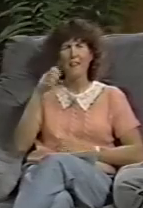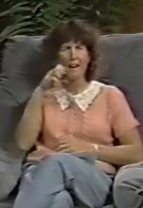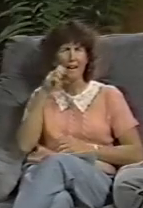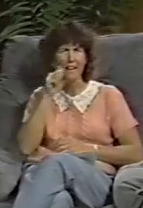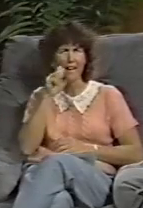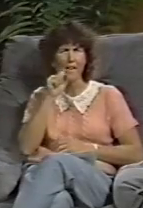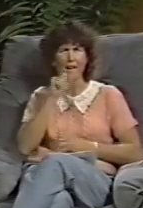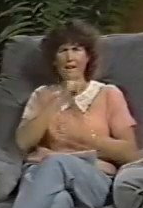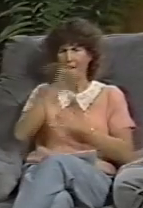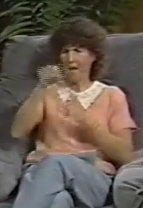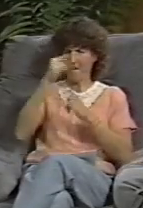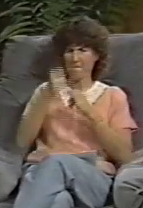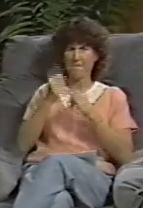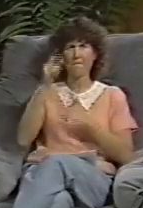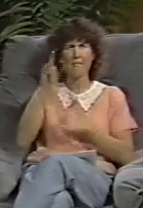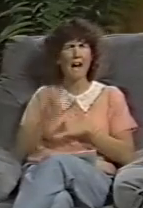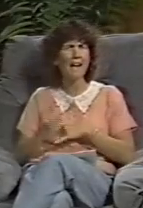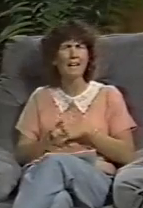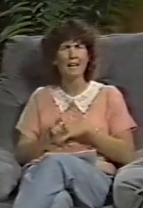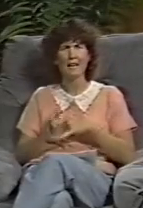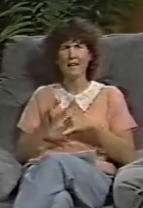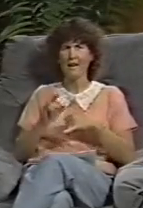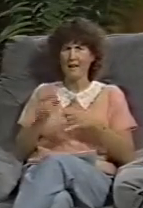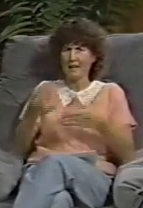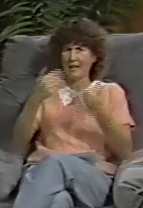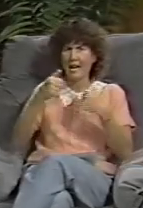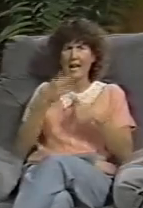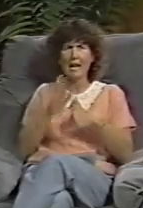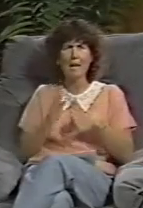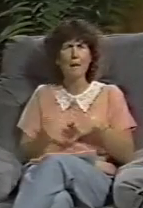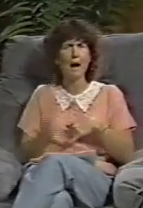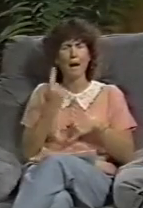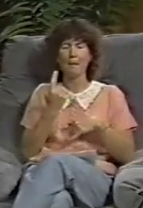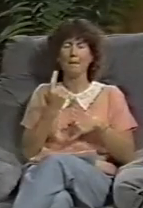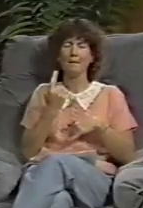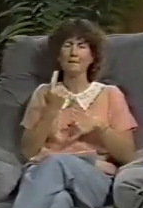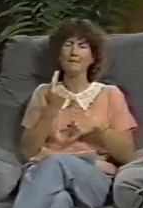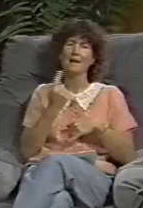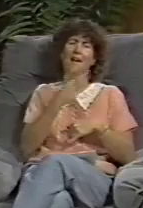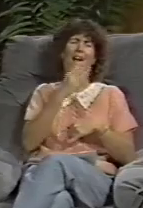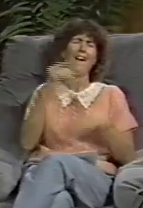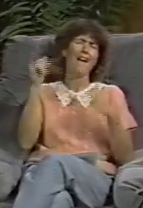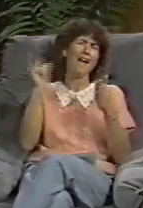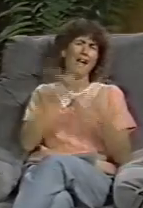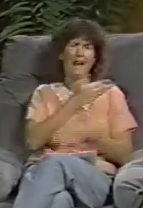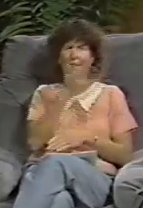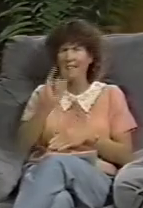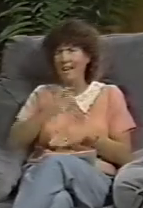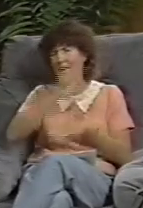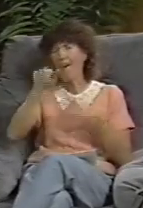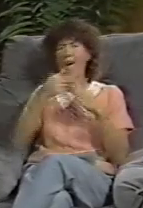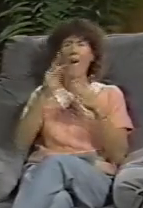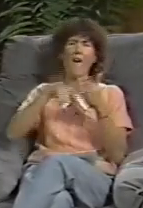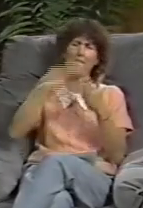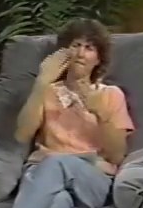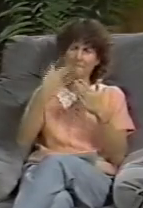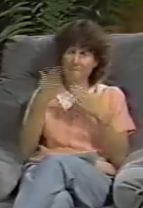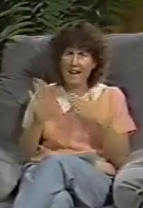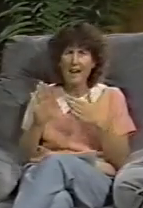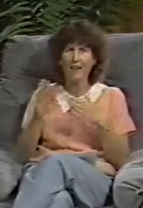The carrot finally came up, and they all